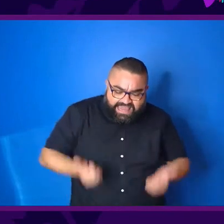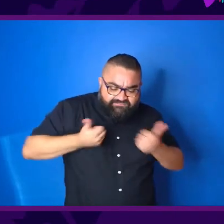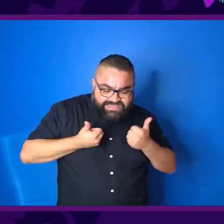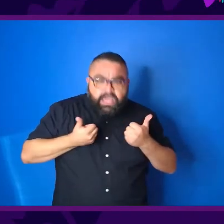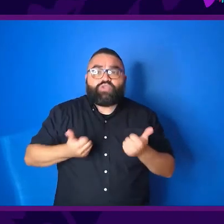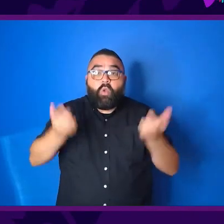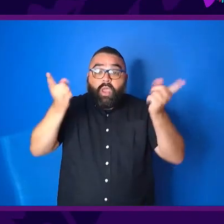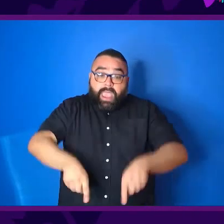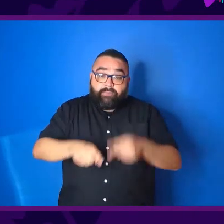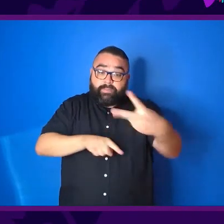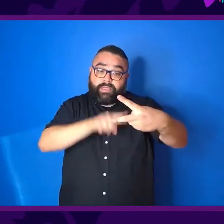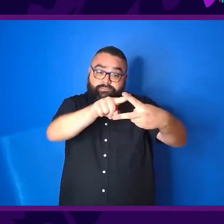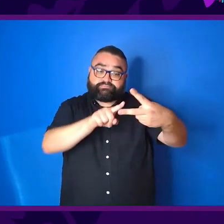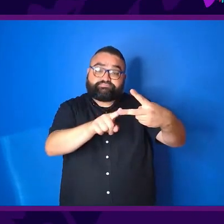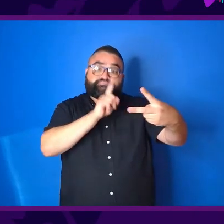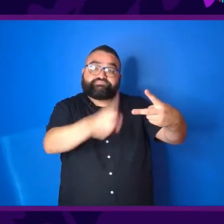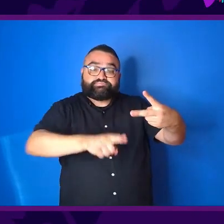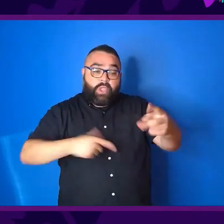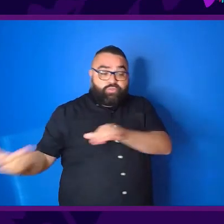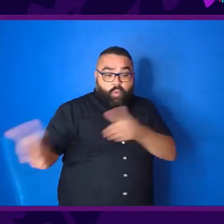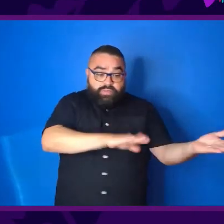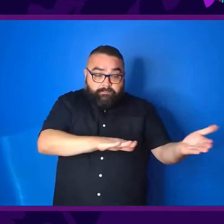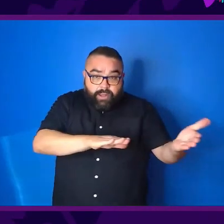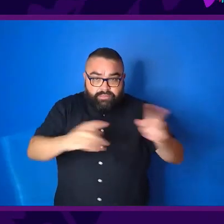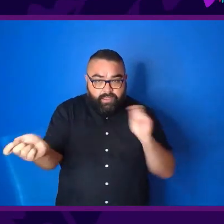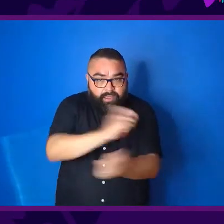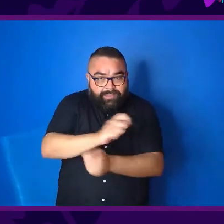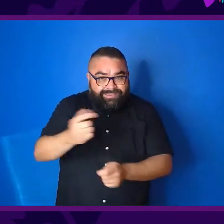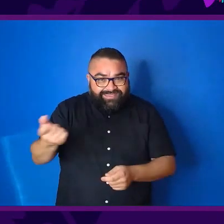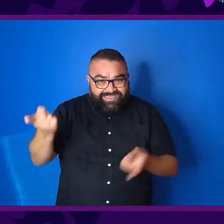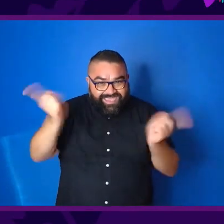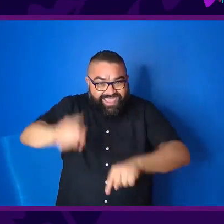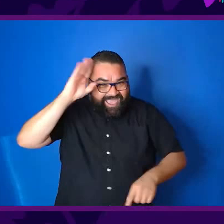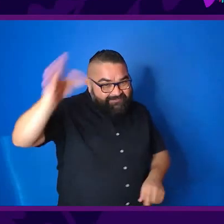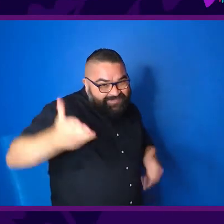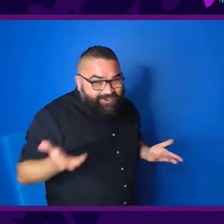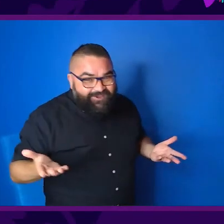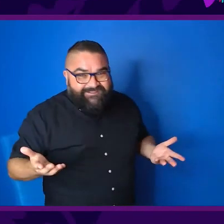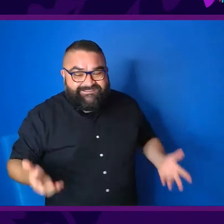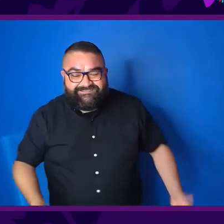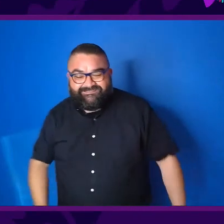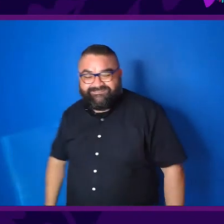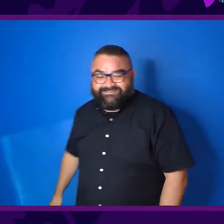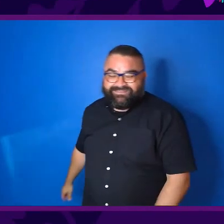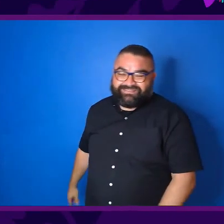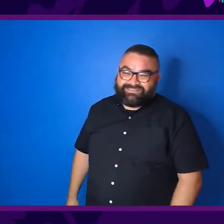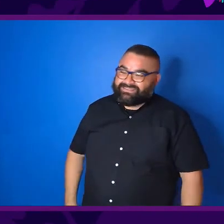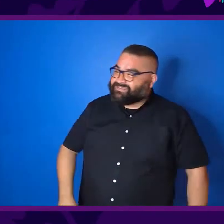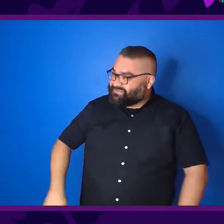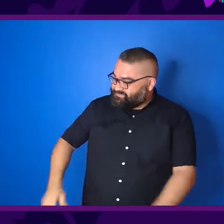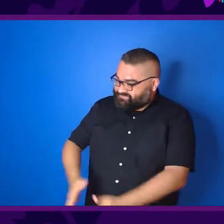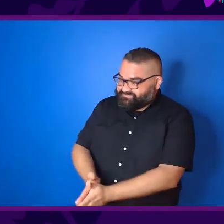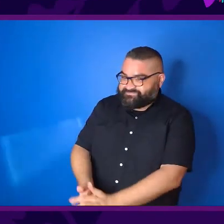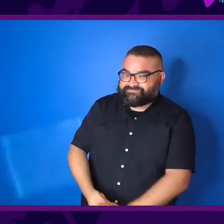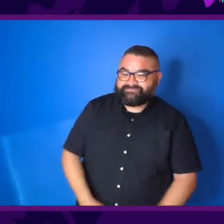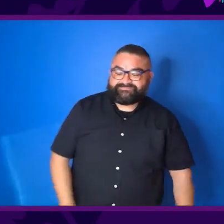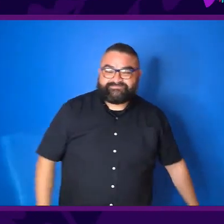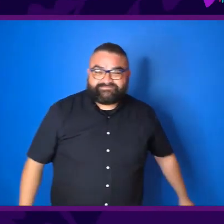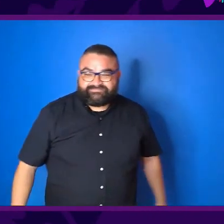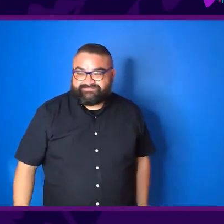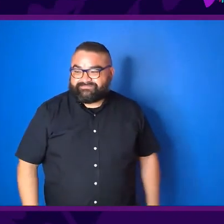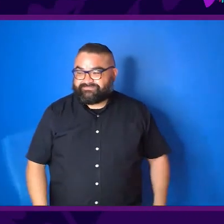Dos cosas ciertas son la muerte.